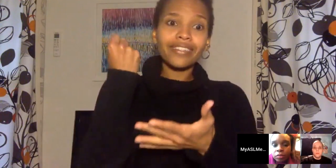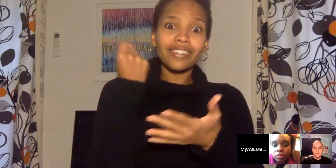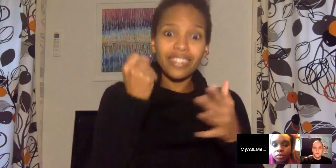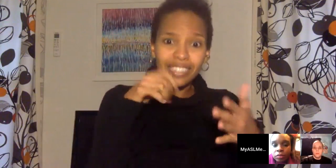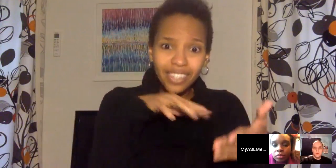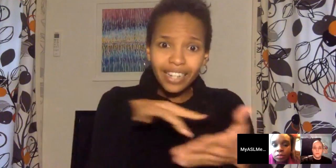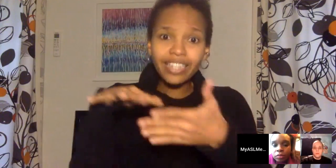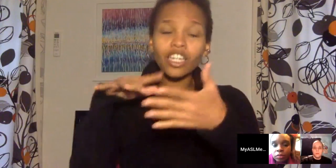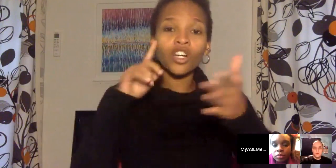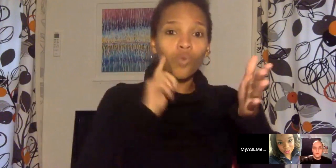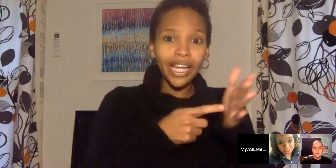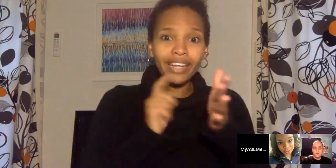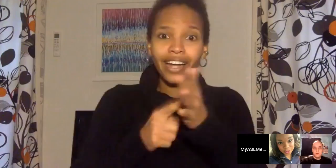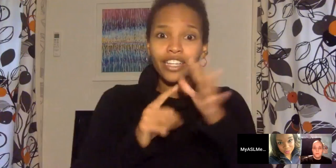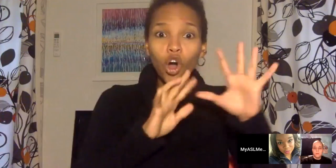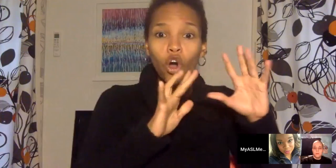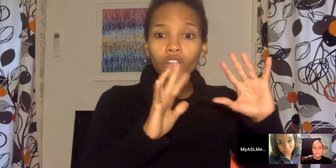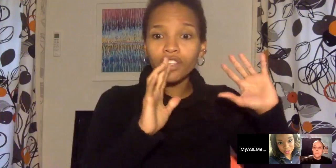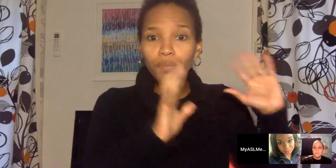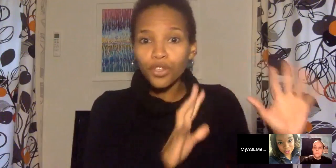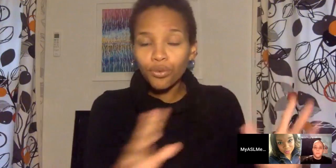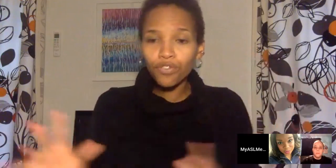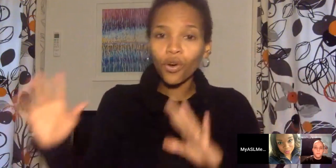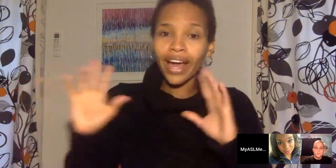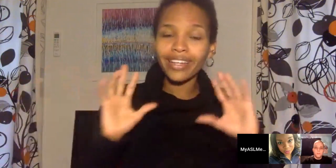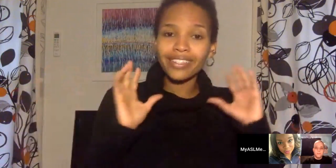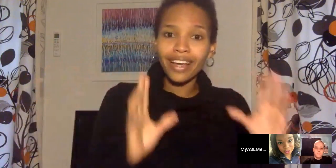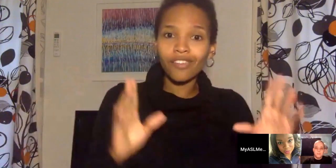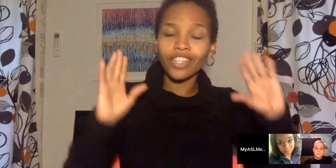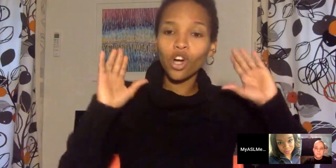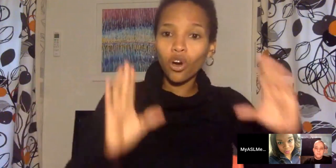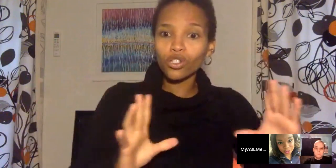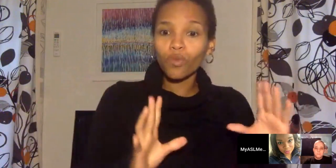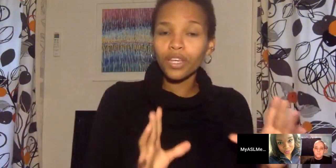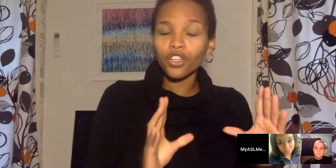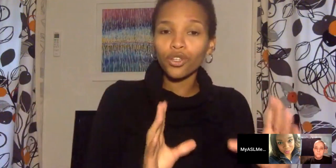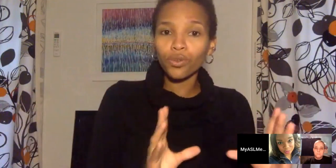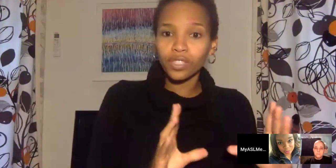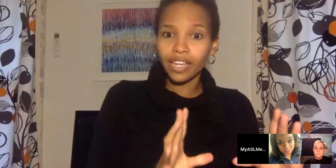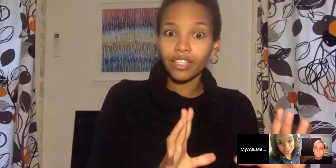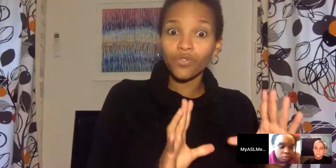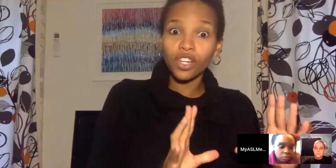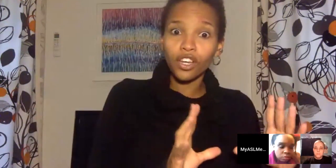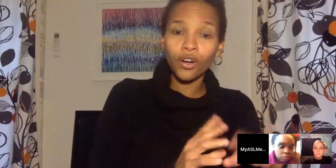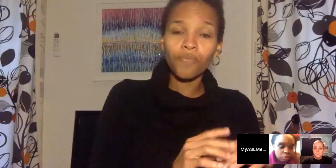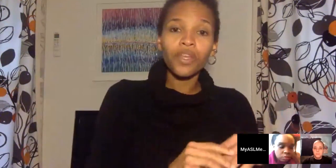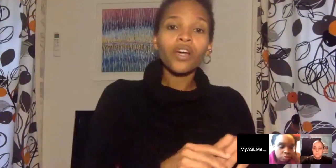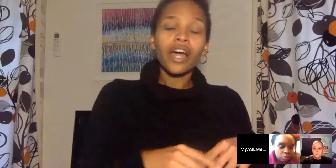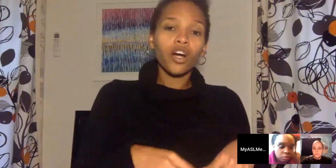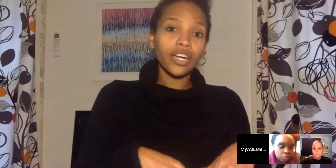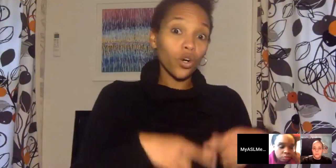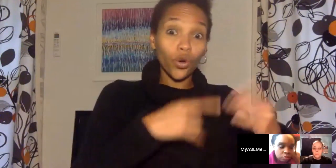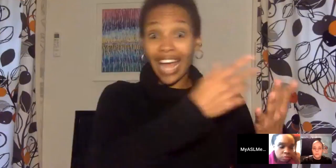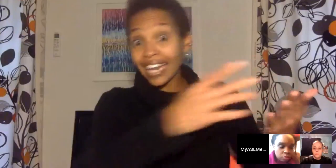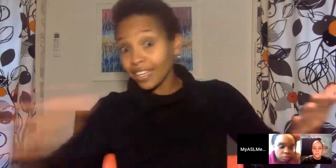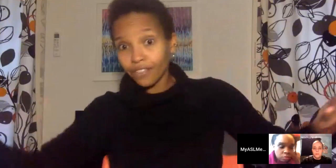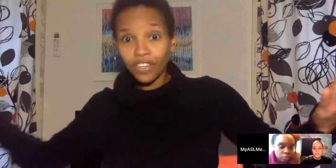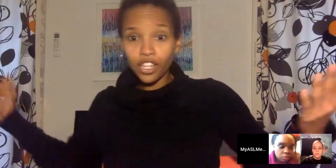utilize, study, recognize all of the beautiful ASL that's also being used in this video, or in any videos